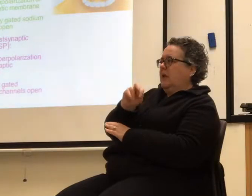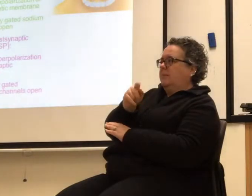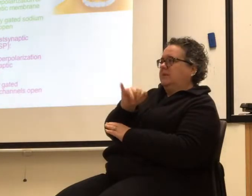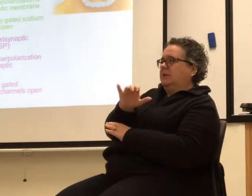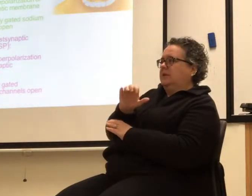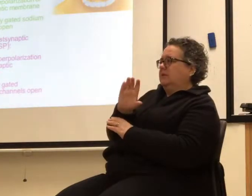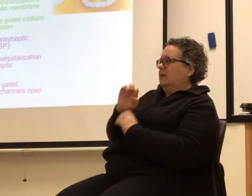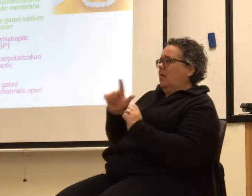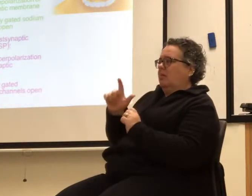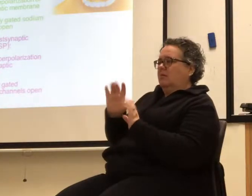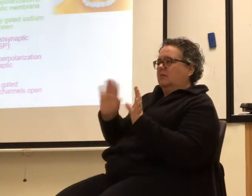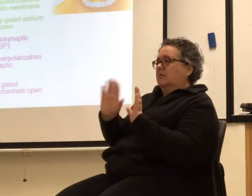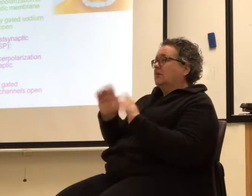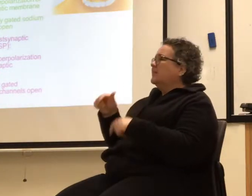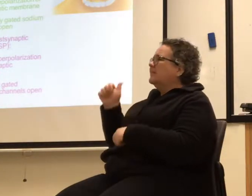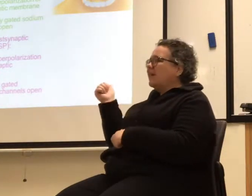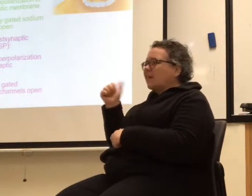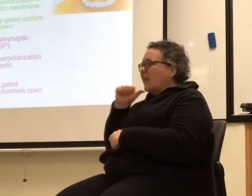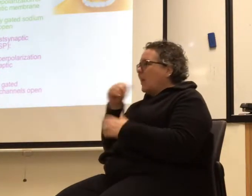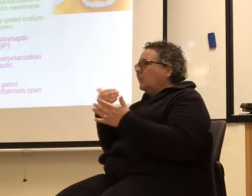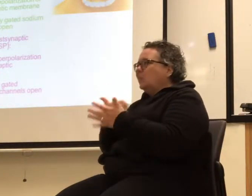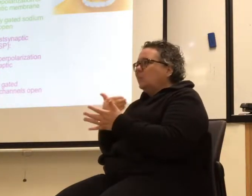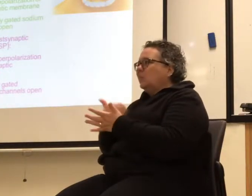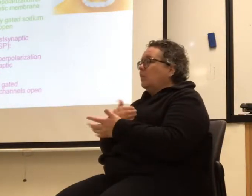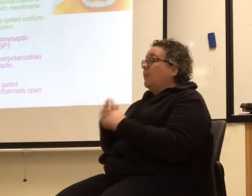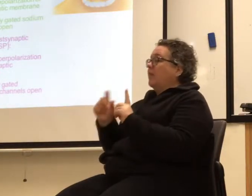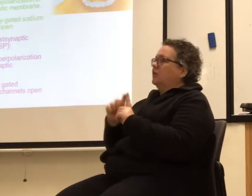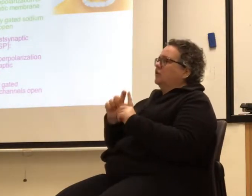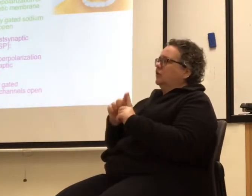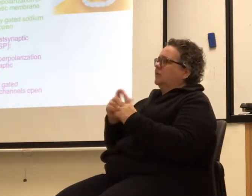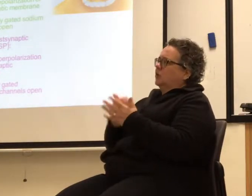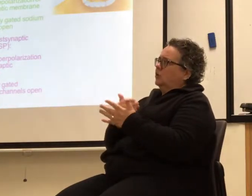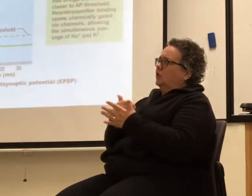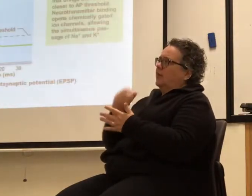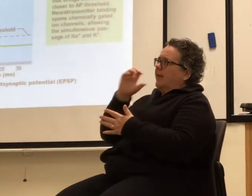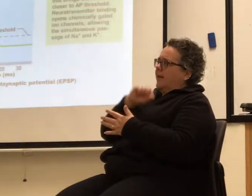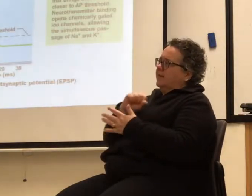well, this is not new information, just the terms are new, I guess.